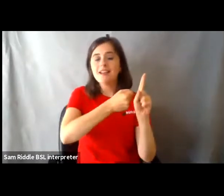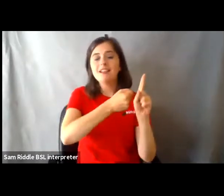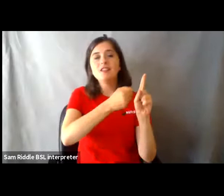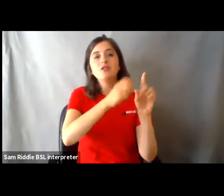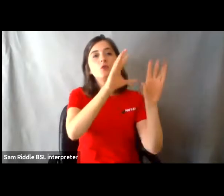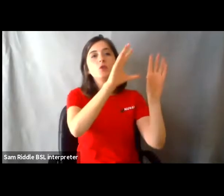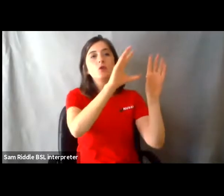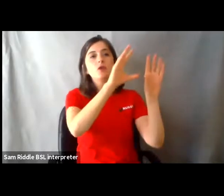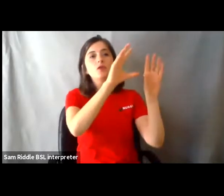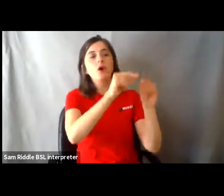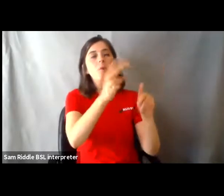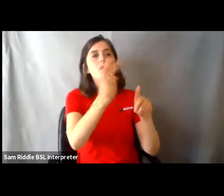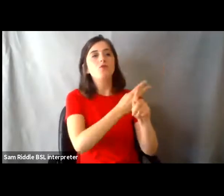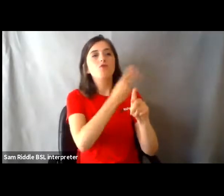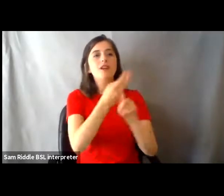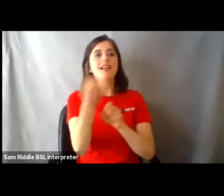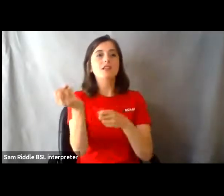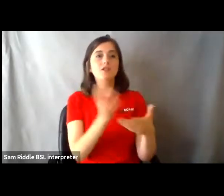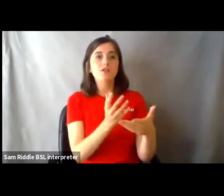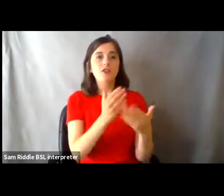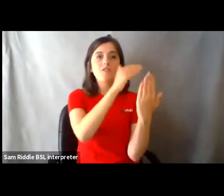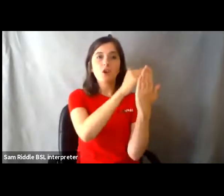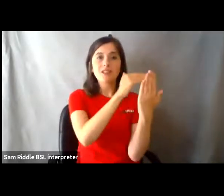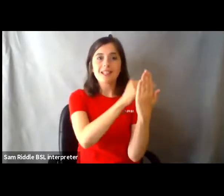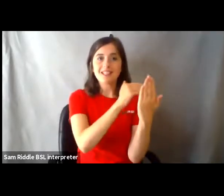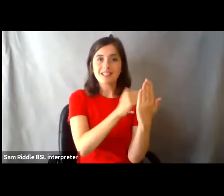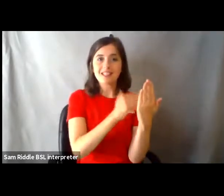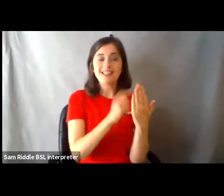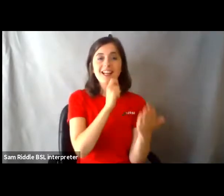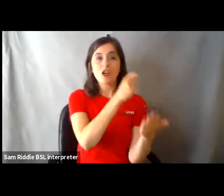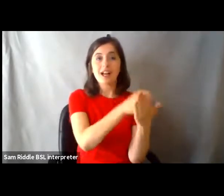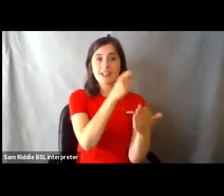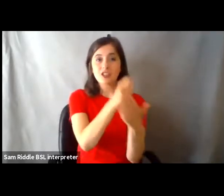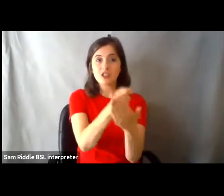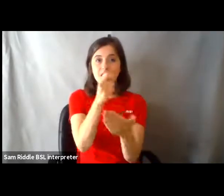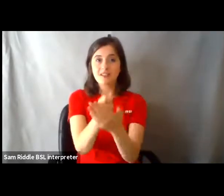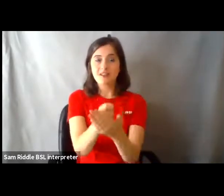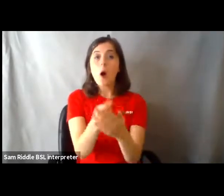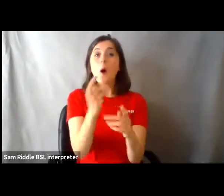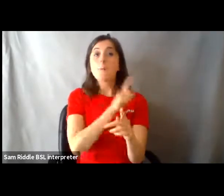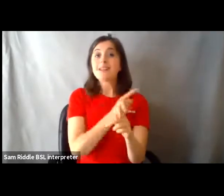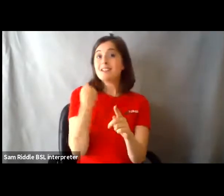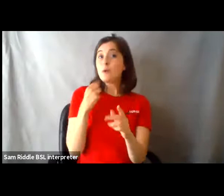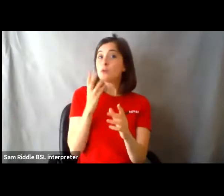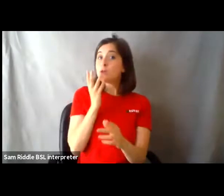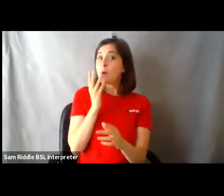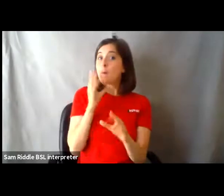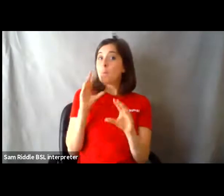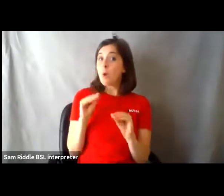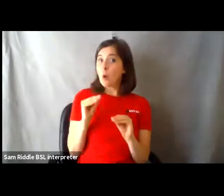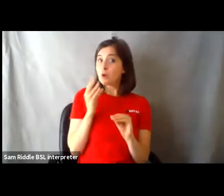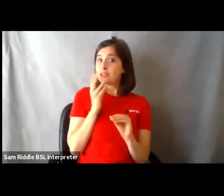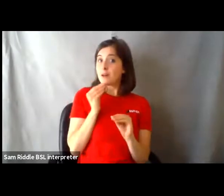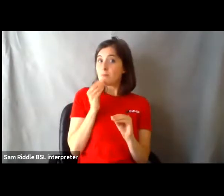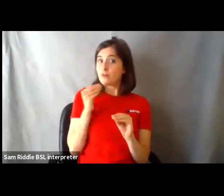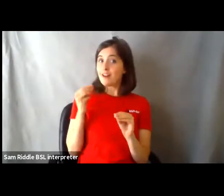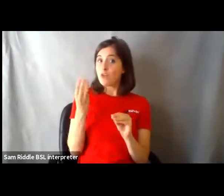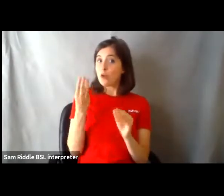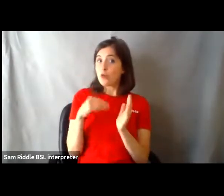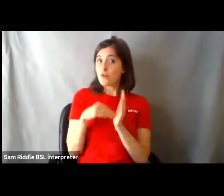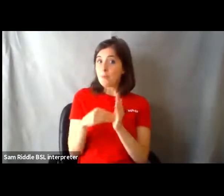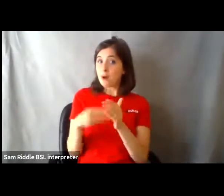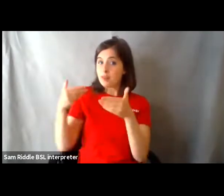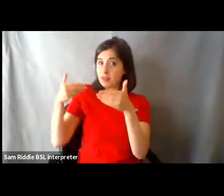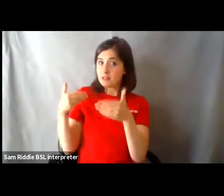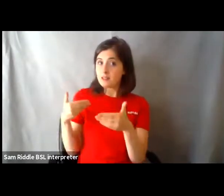reintroduction of conditionality and sanctions. So that was temporarily paused by the government for 3 months. That